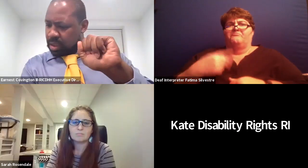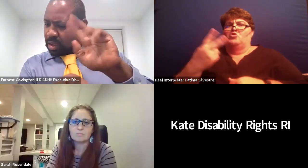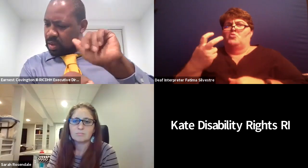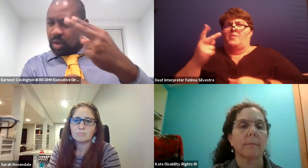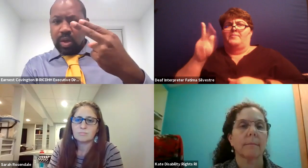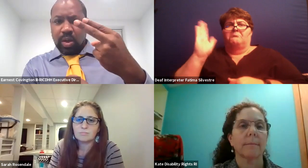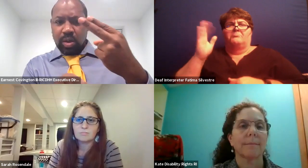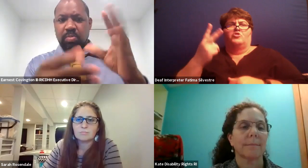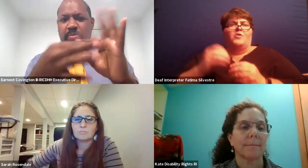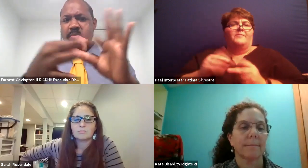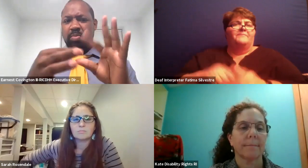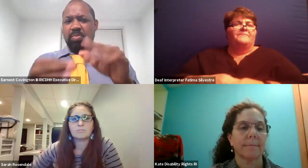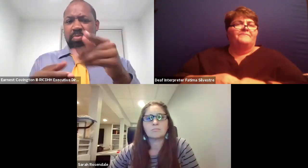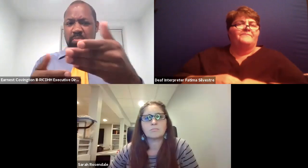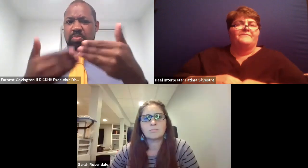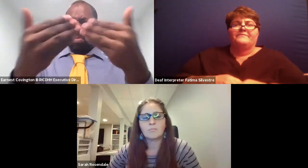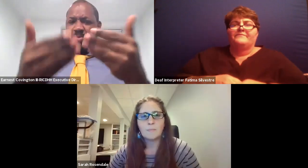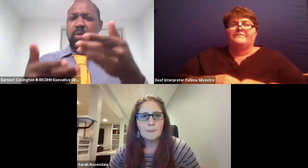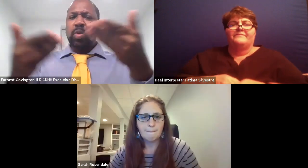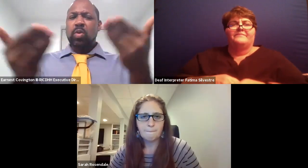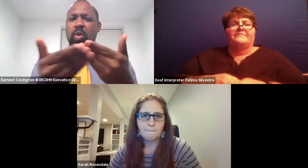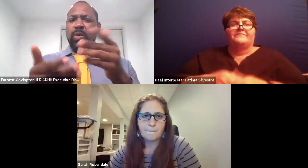So why don't we go on to